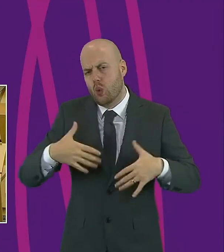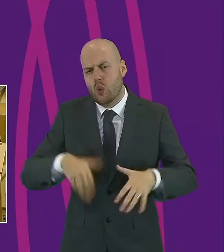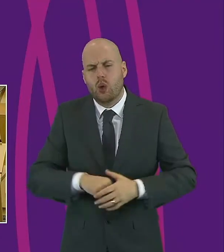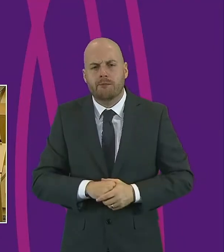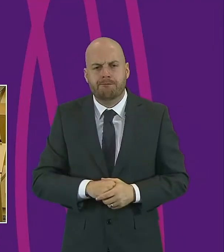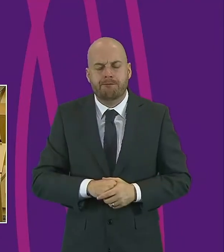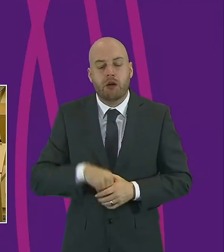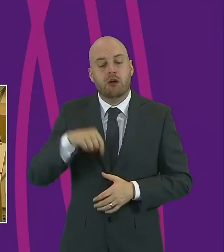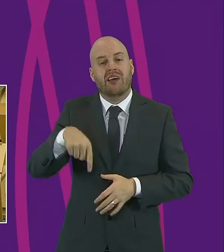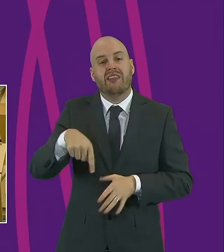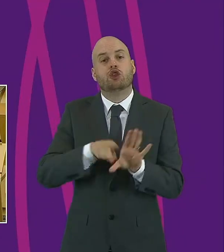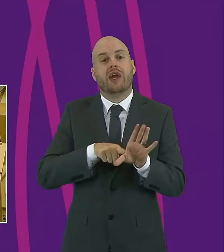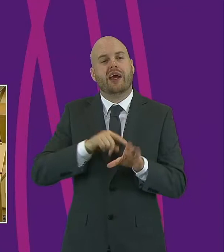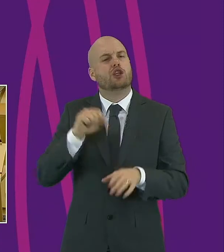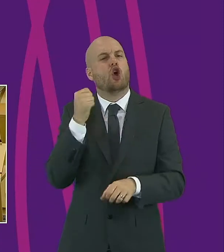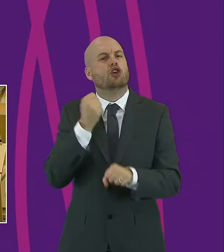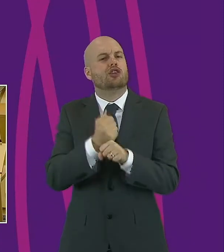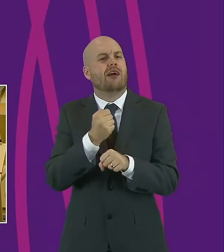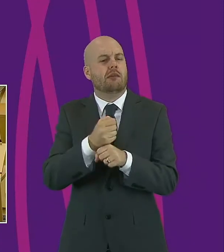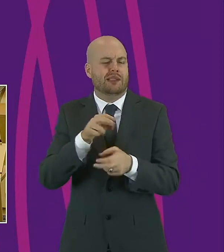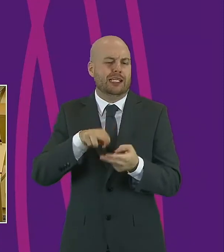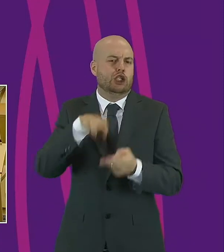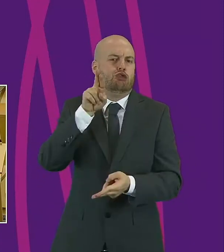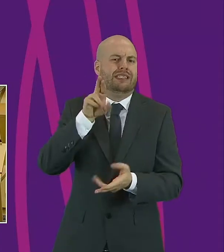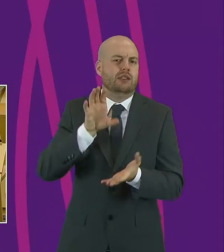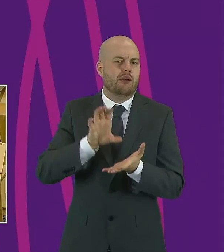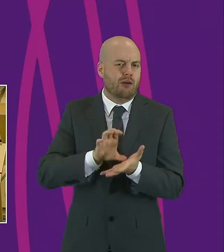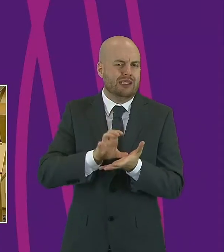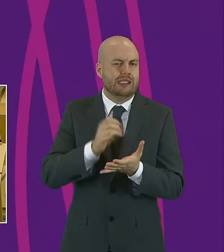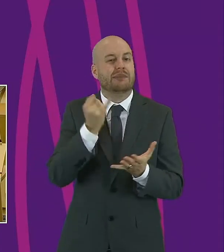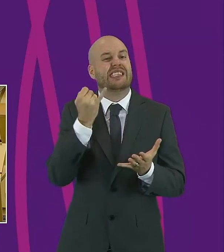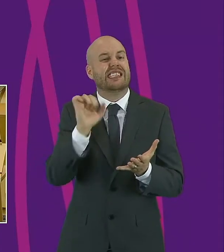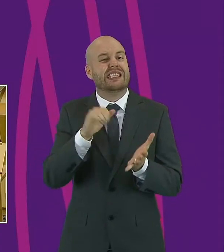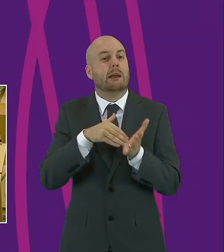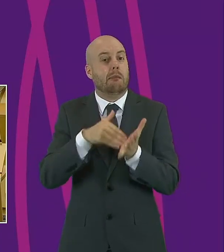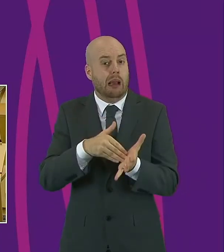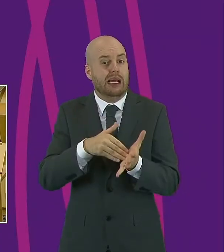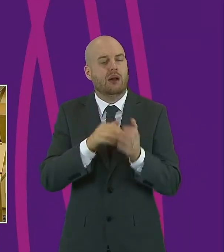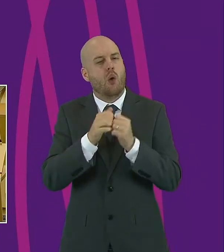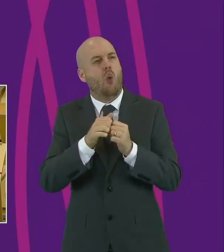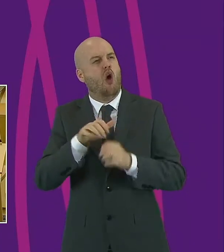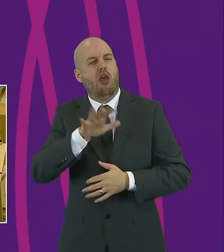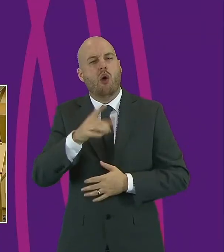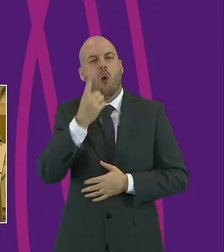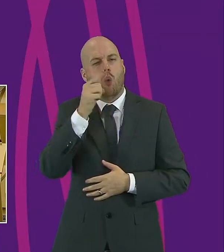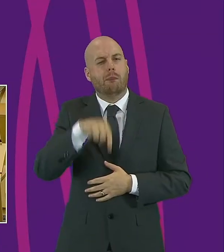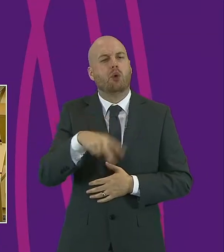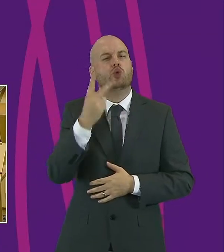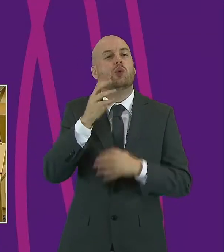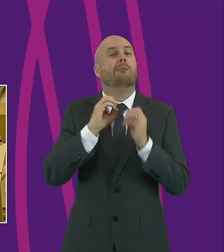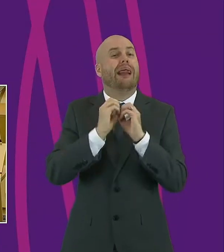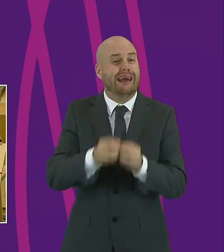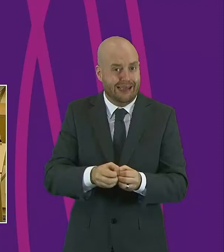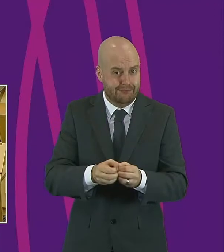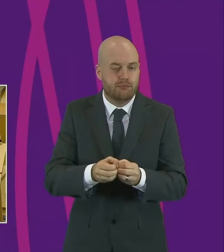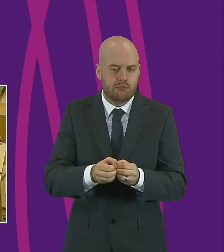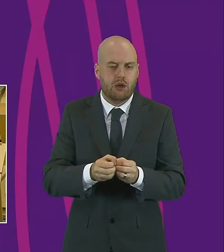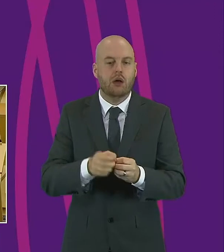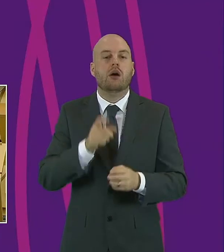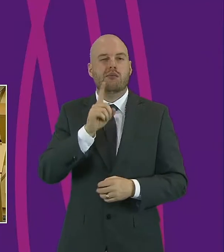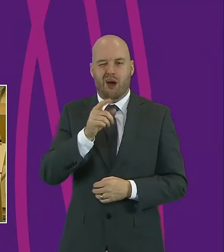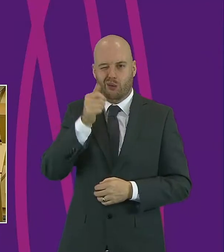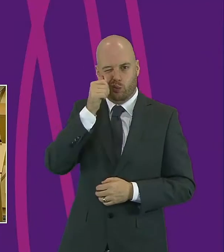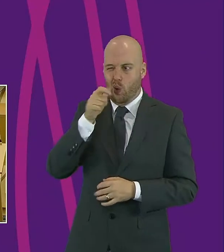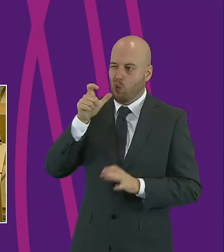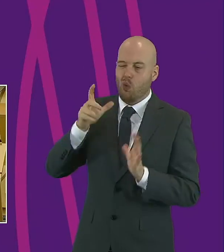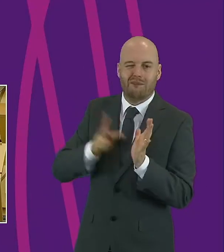increased funding for policing by £60 million to more than £1.2 billion, but we recognise that COVID is an unprecedented situation which will